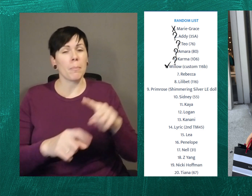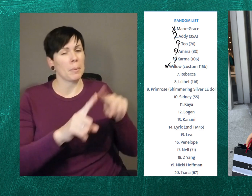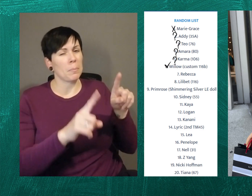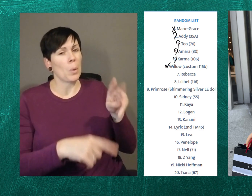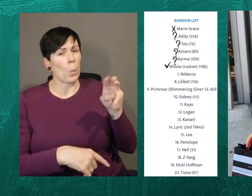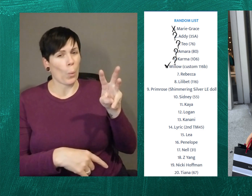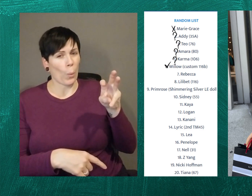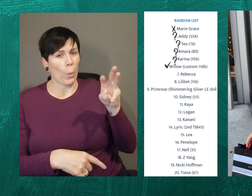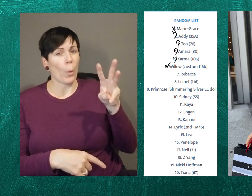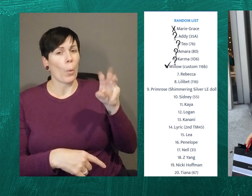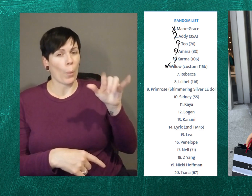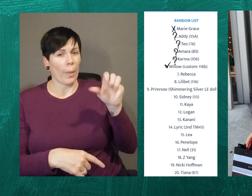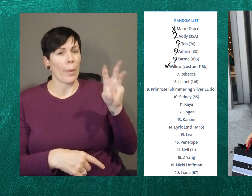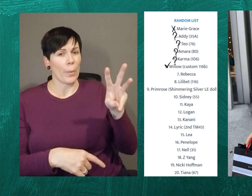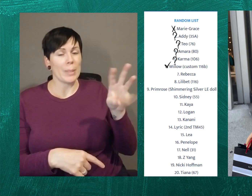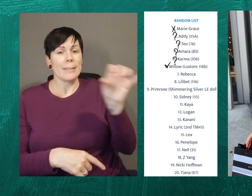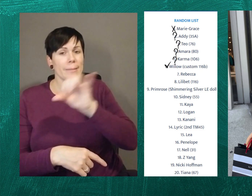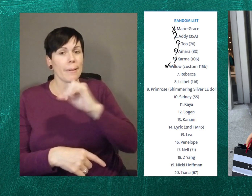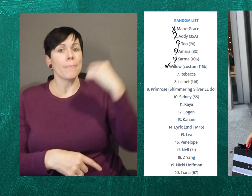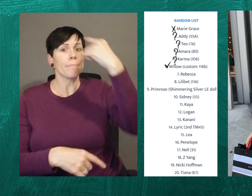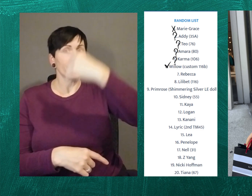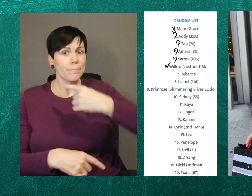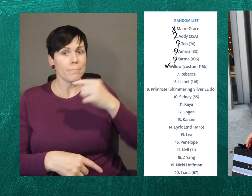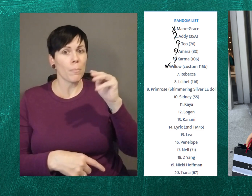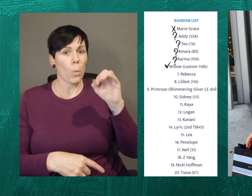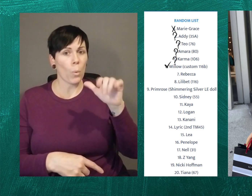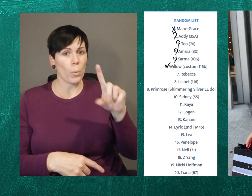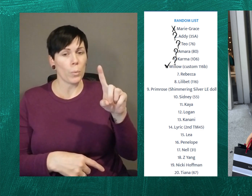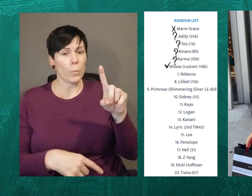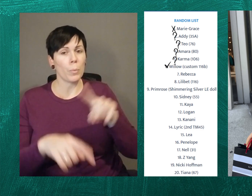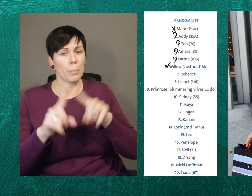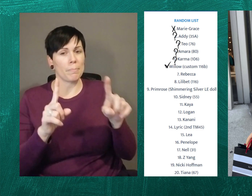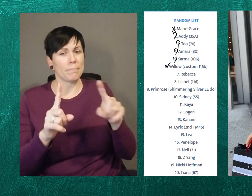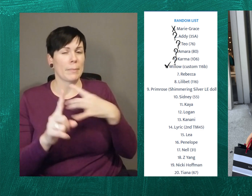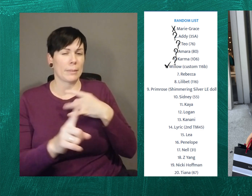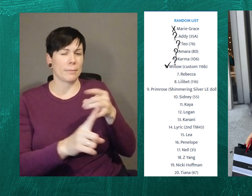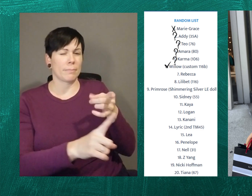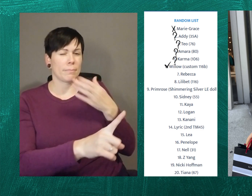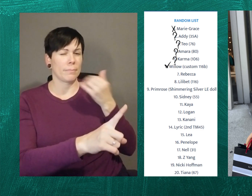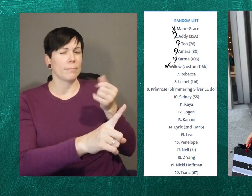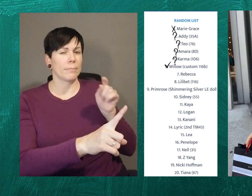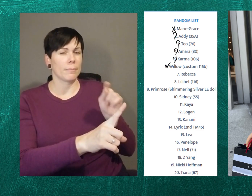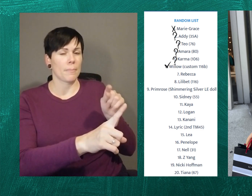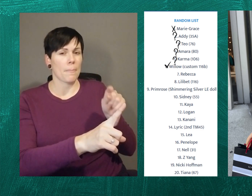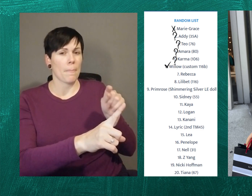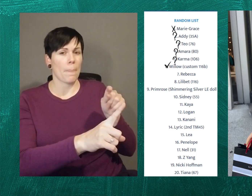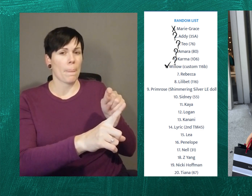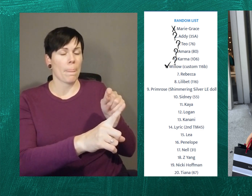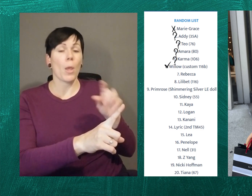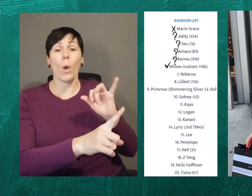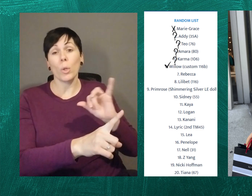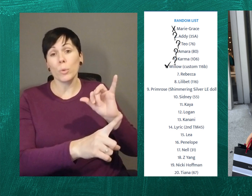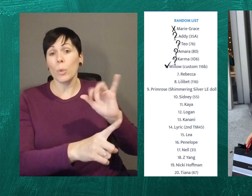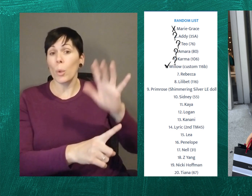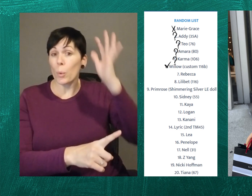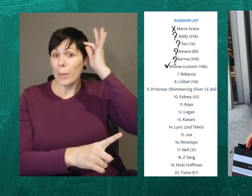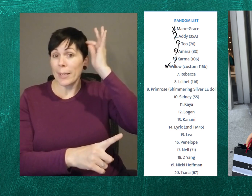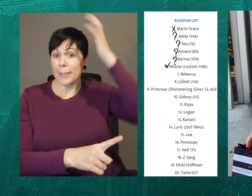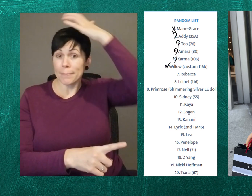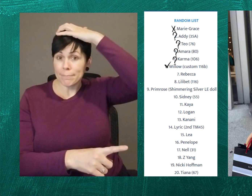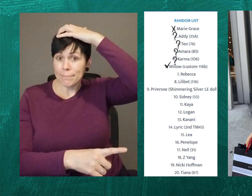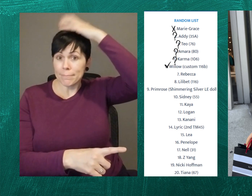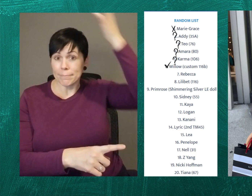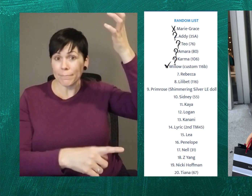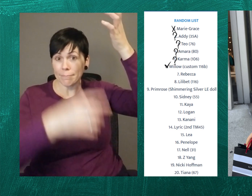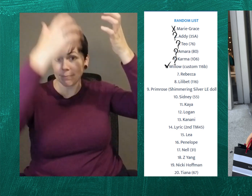I just like much better. I like her features much better. And because she doesn't have a glued on wig,